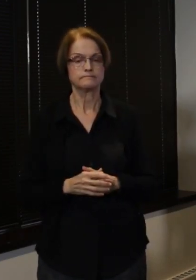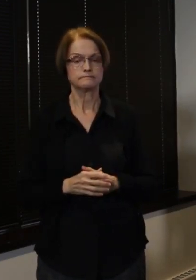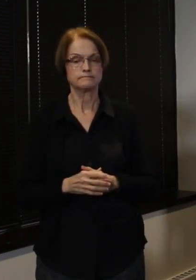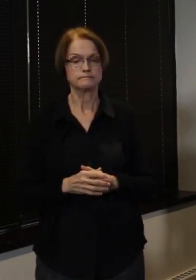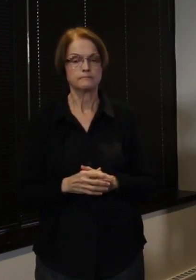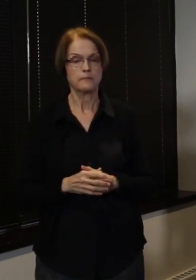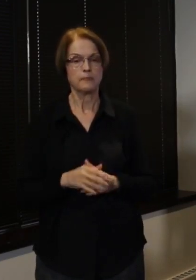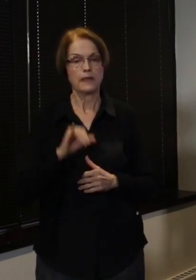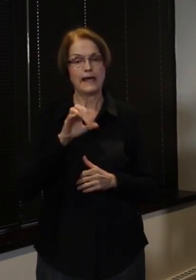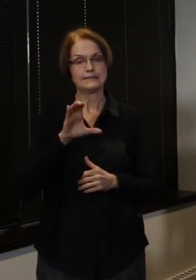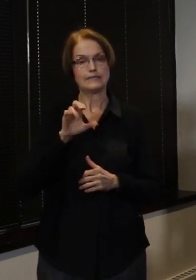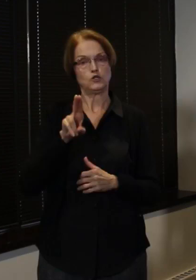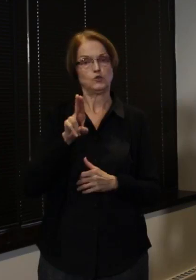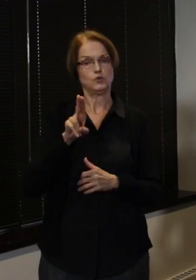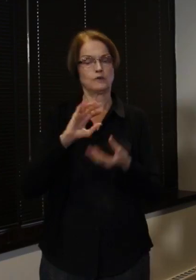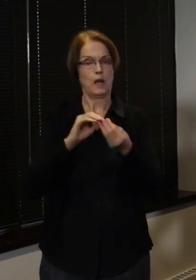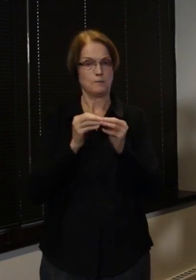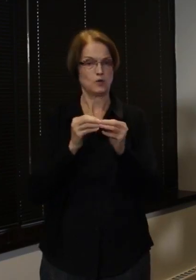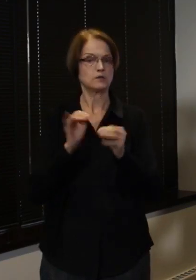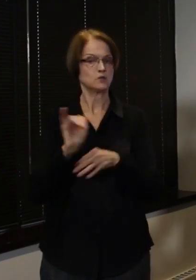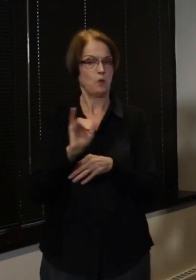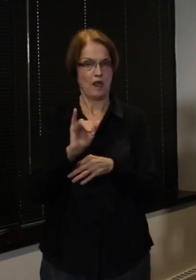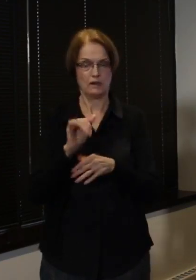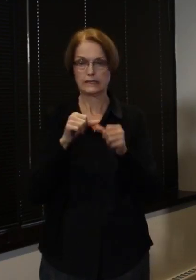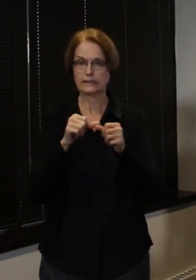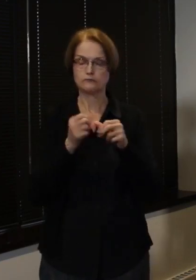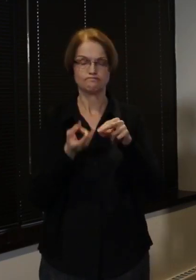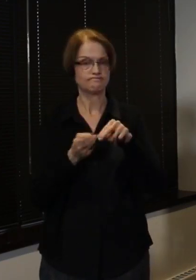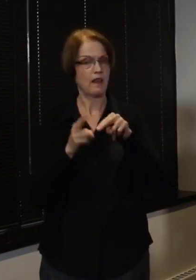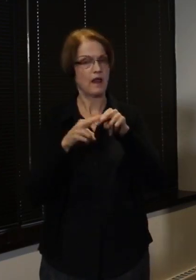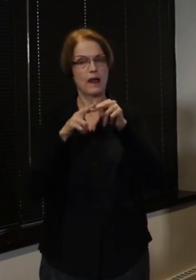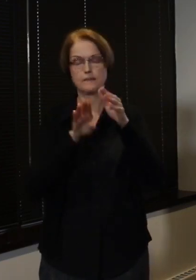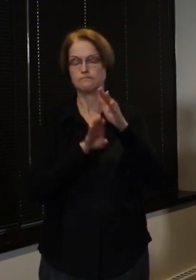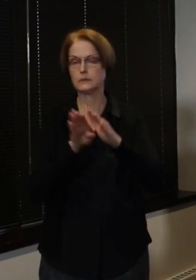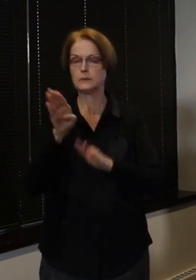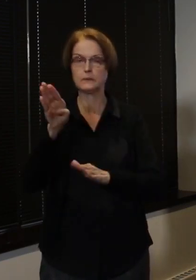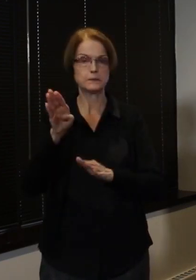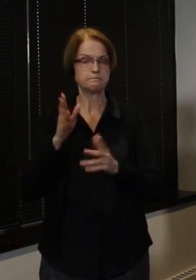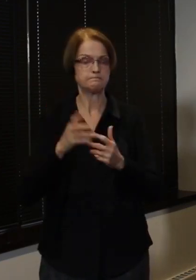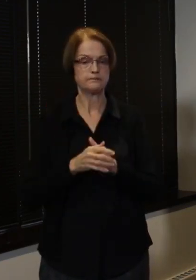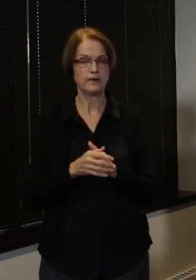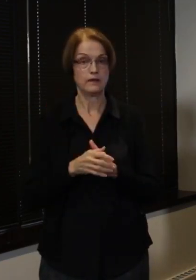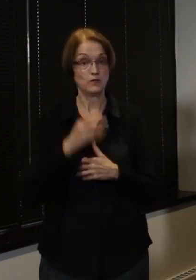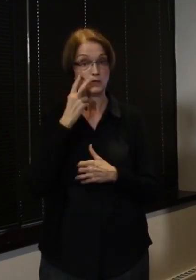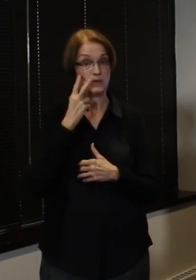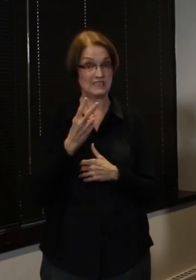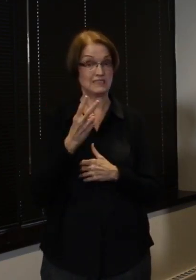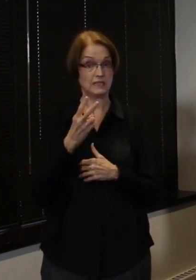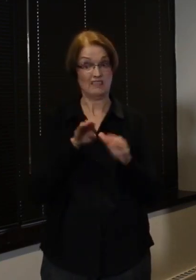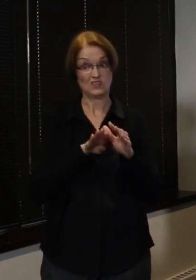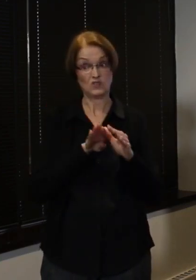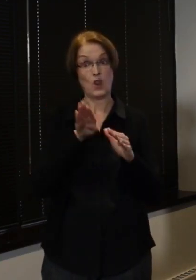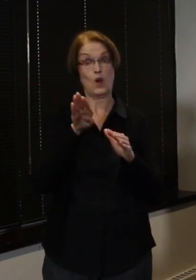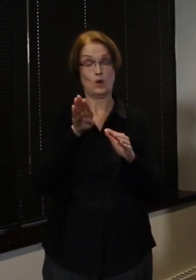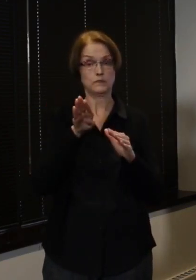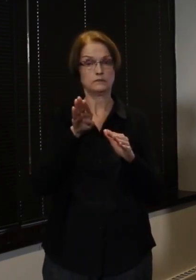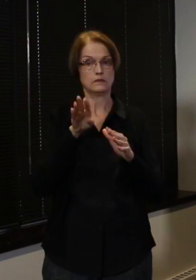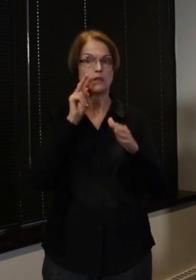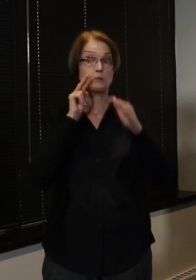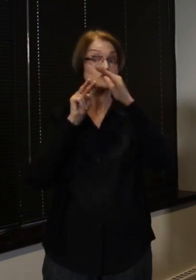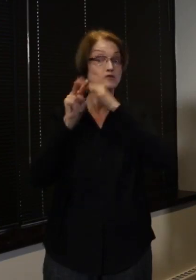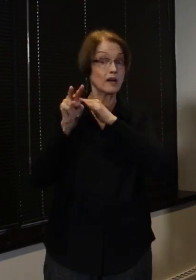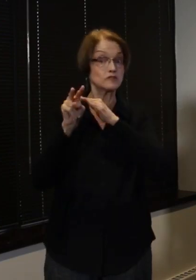And then our ICU status as well continues to climb. And as you can see with that slope, the projected